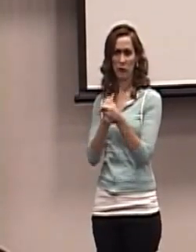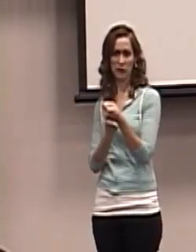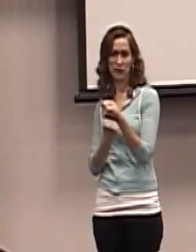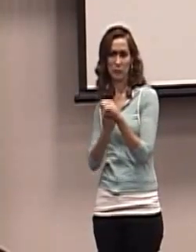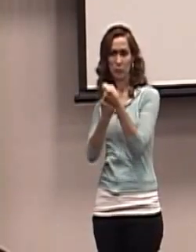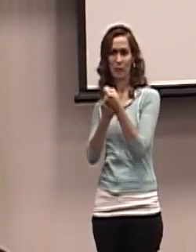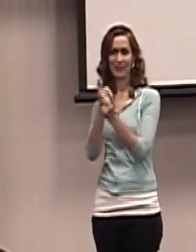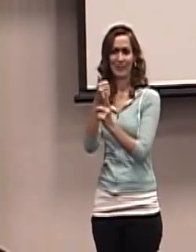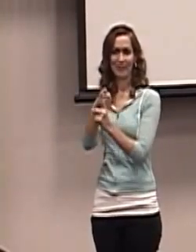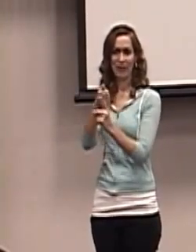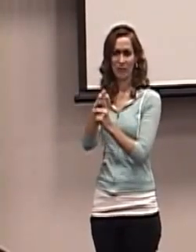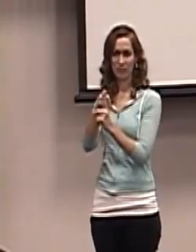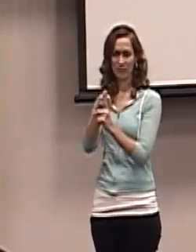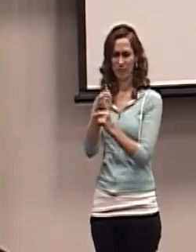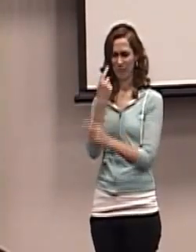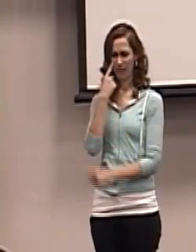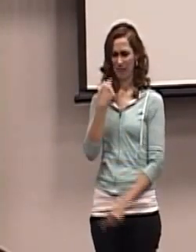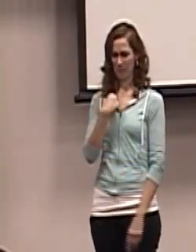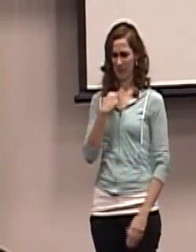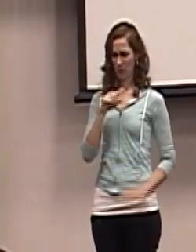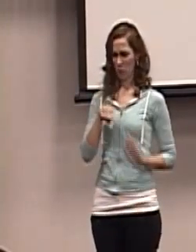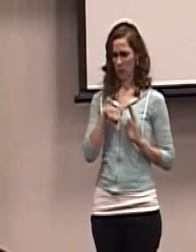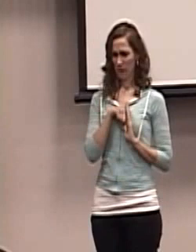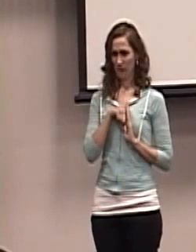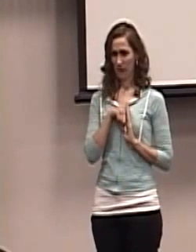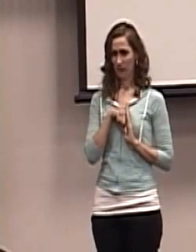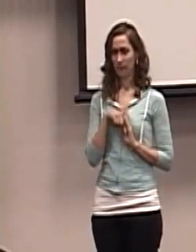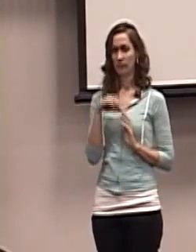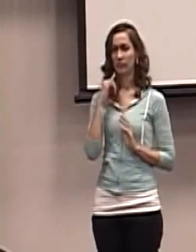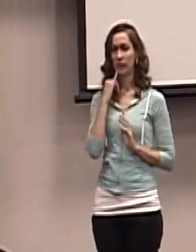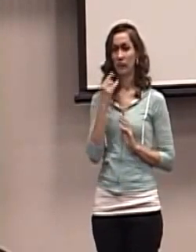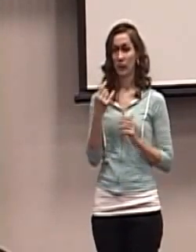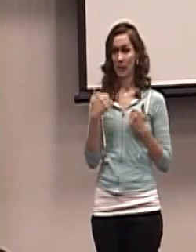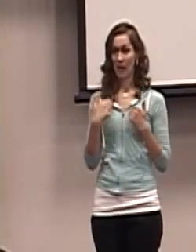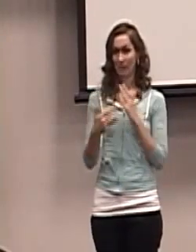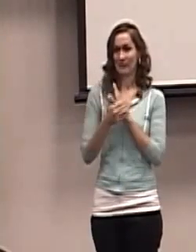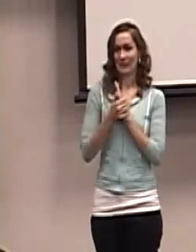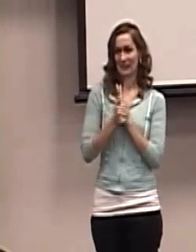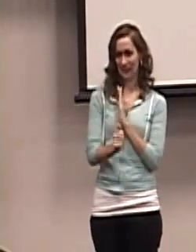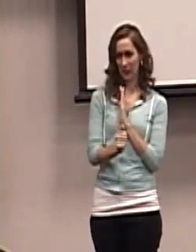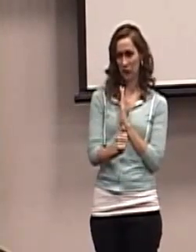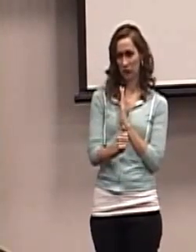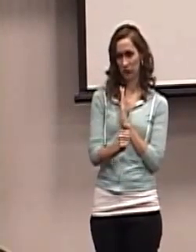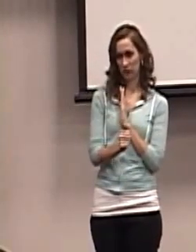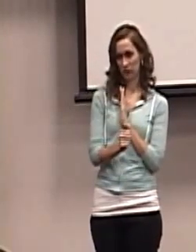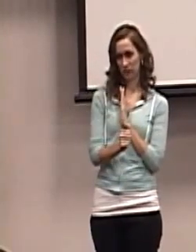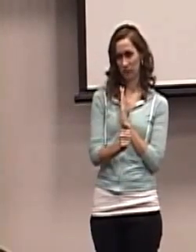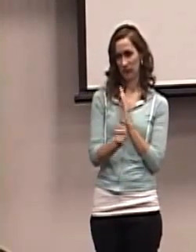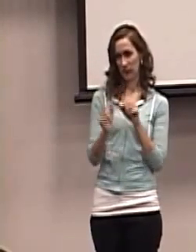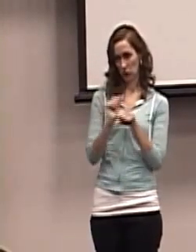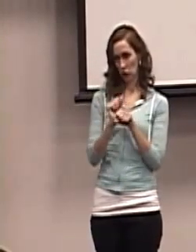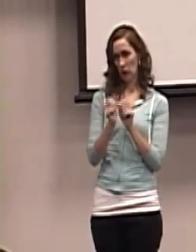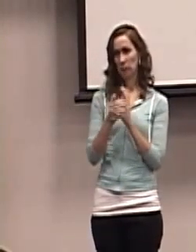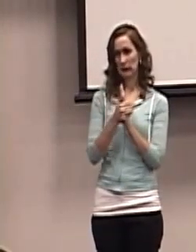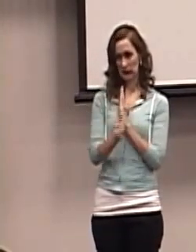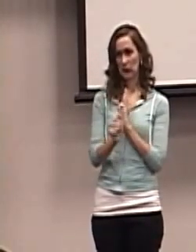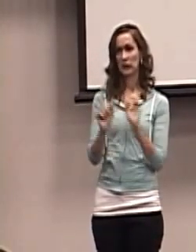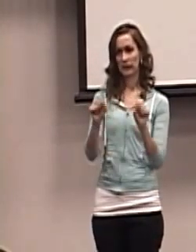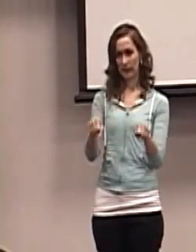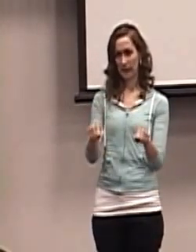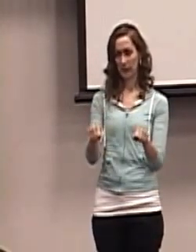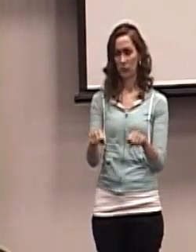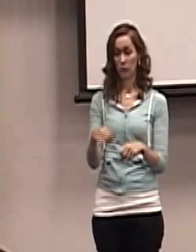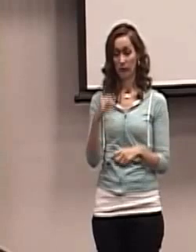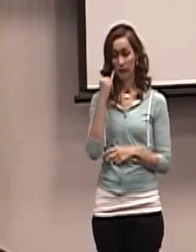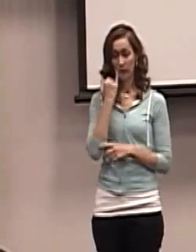say, well, am I qualified? Well, if you have a marketable skill, you are. Or if you don't have one, but